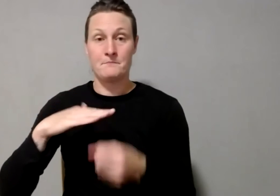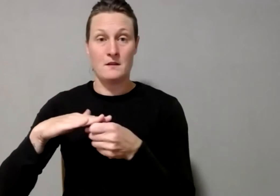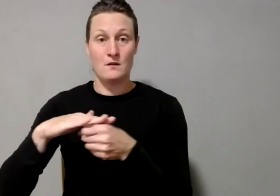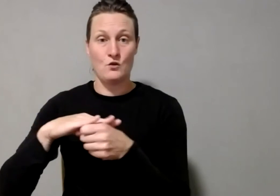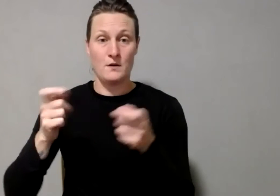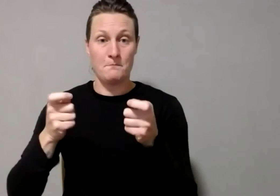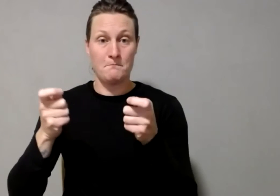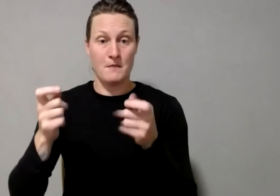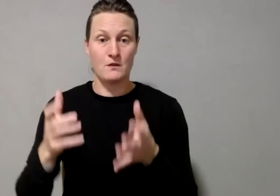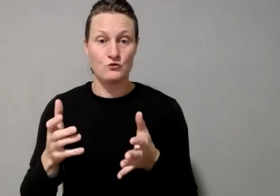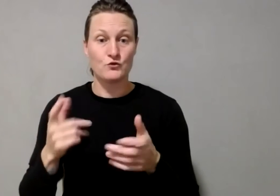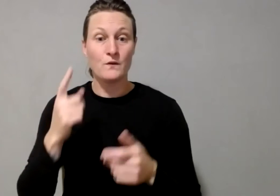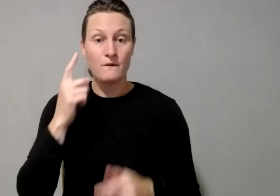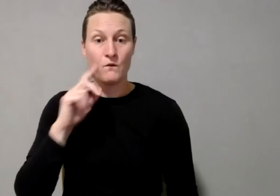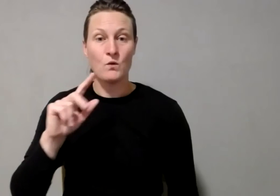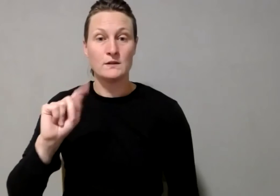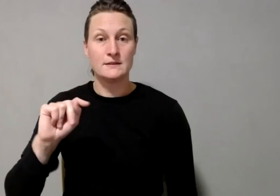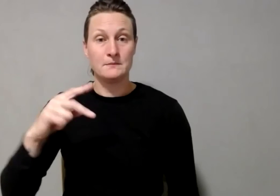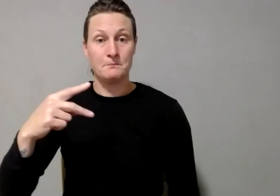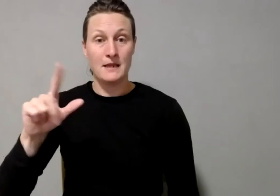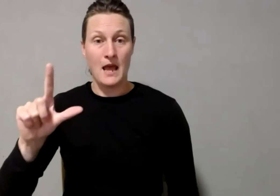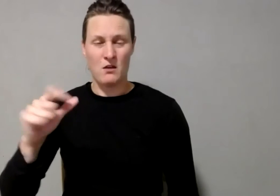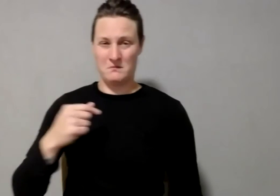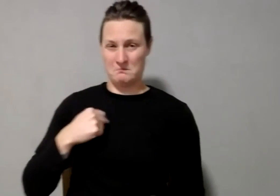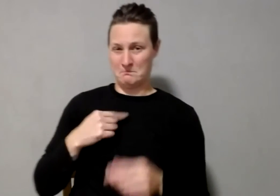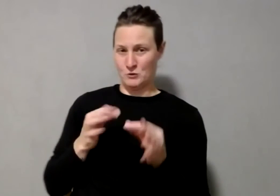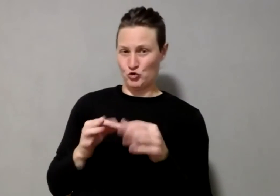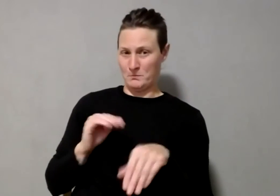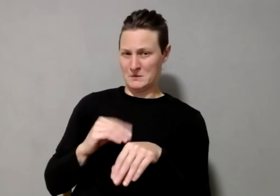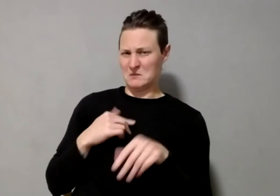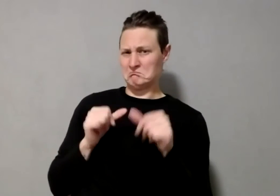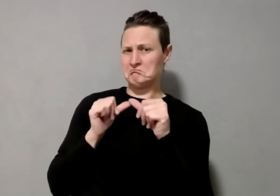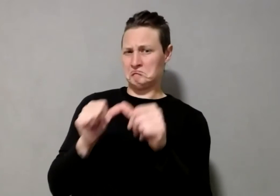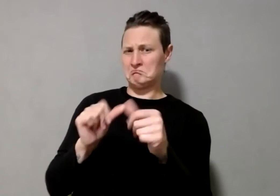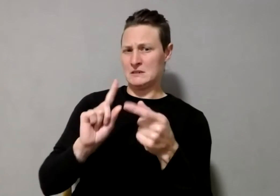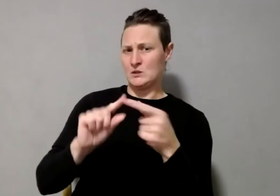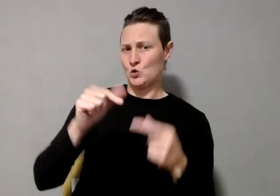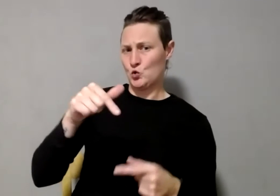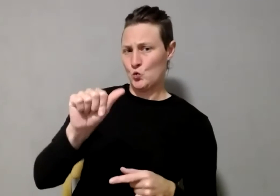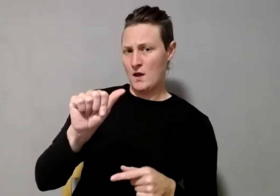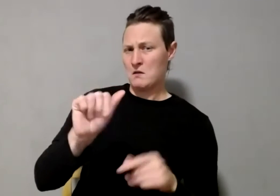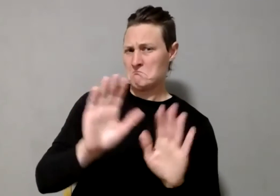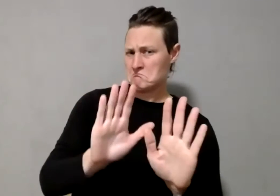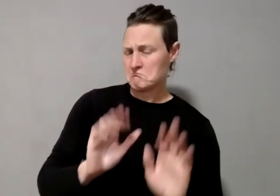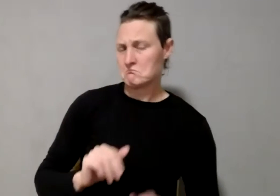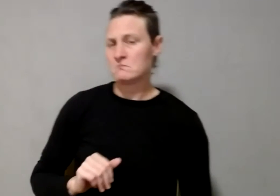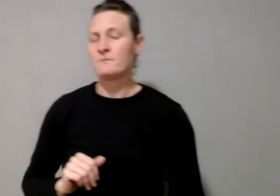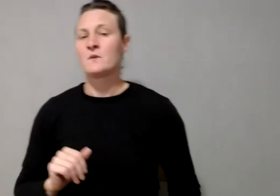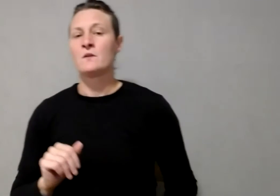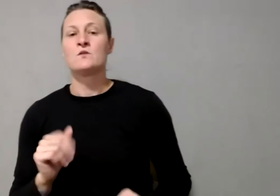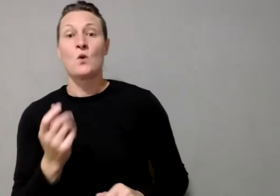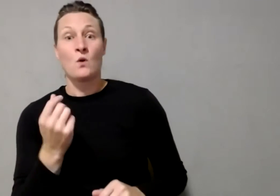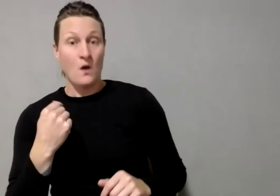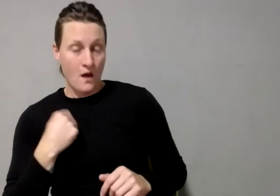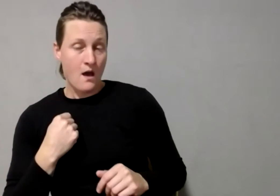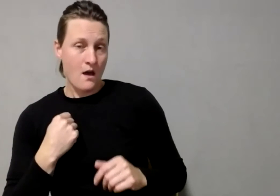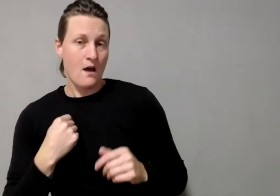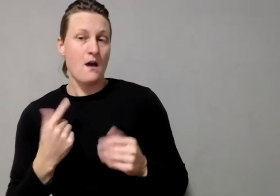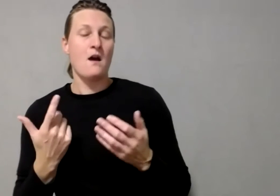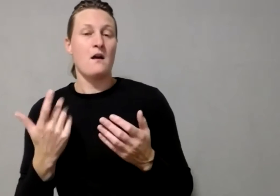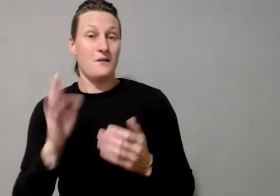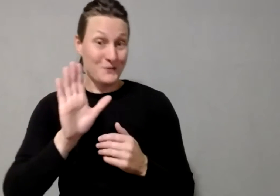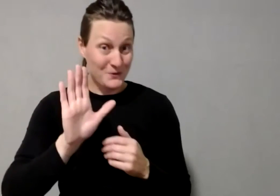Library. My branches are in the northwest end of the city, but I also am